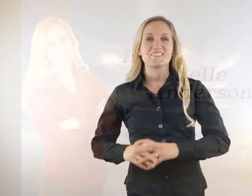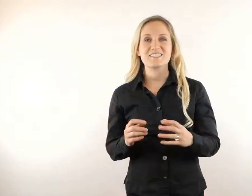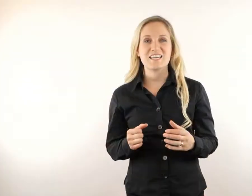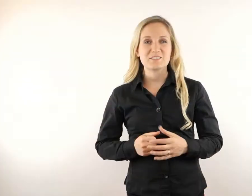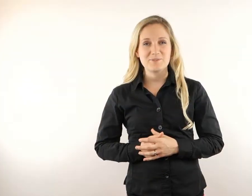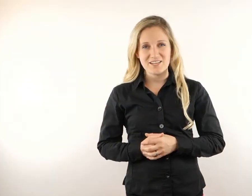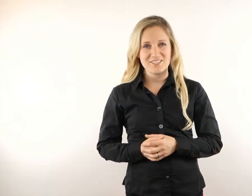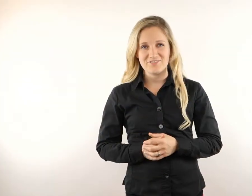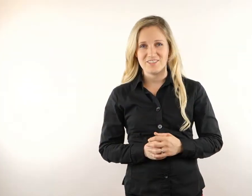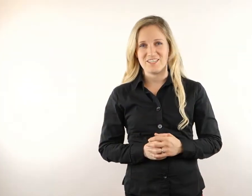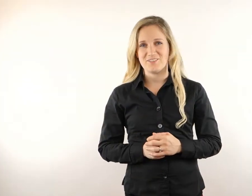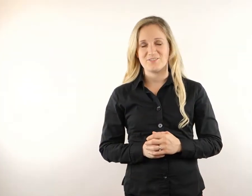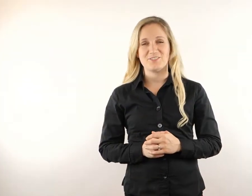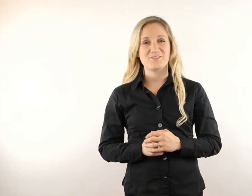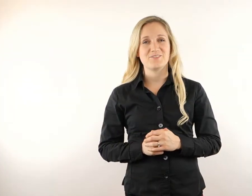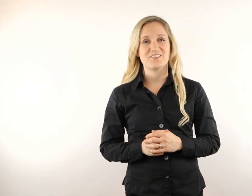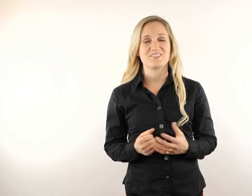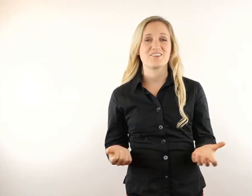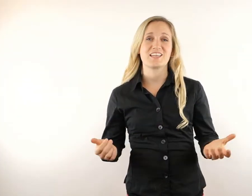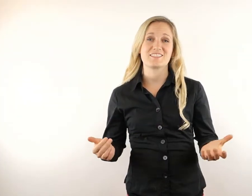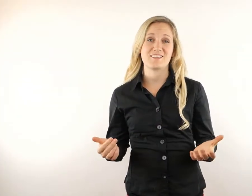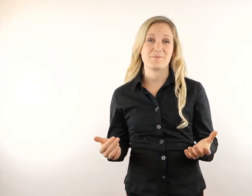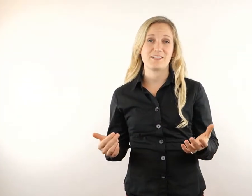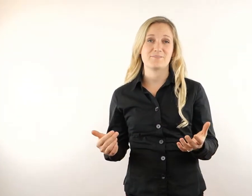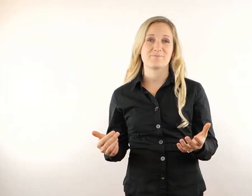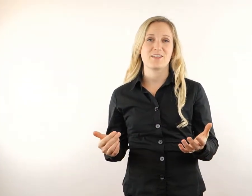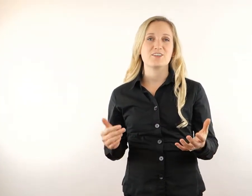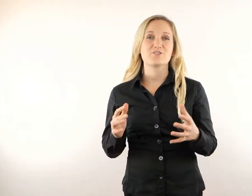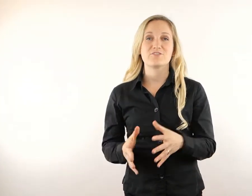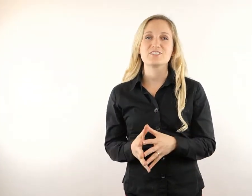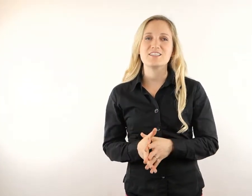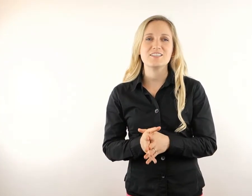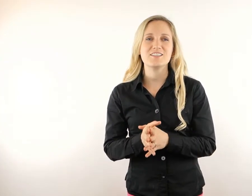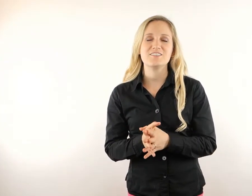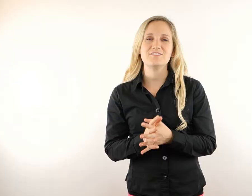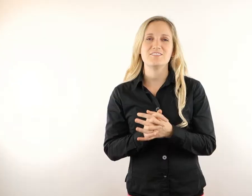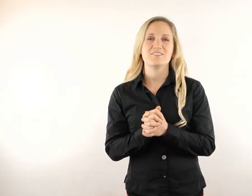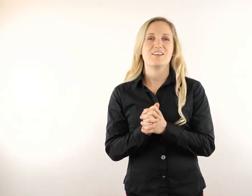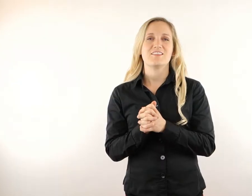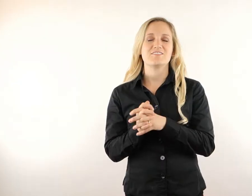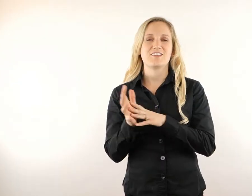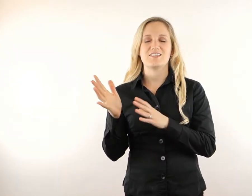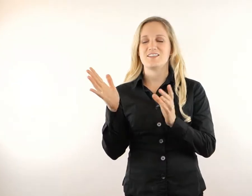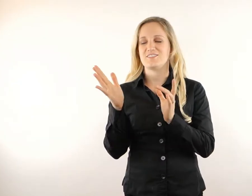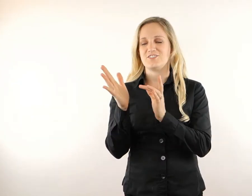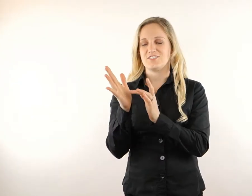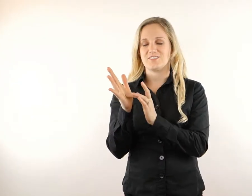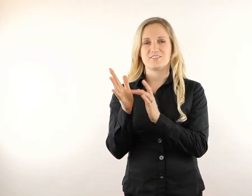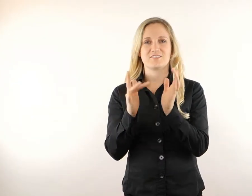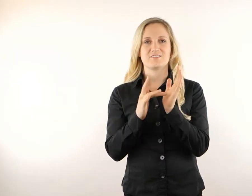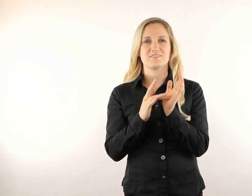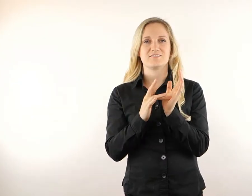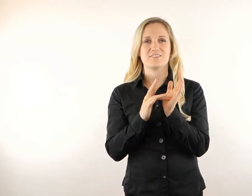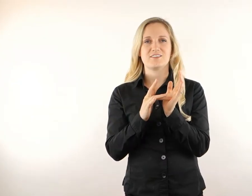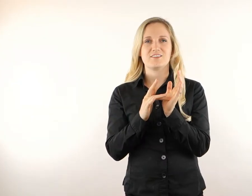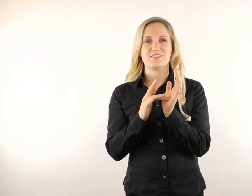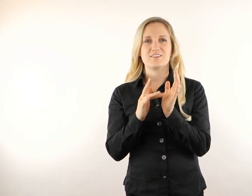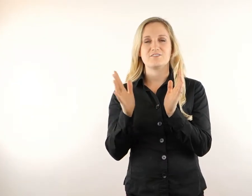This is the explanation video to the song Gethsemane. So the first sign that you sign is Jesus. You